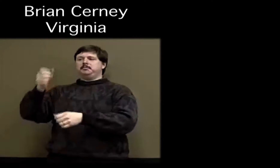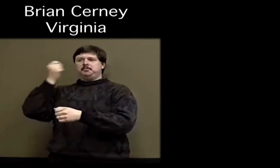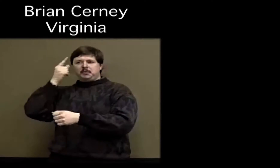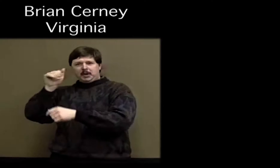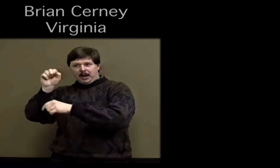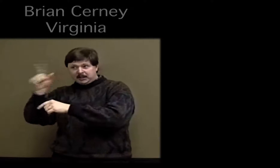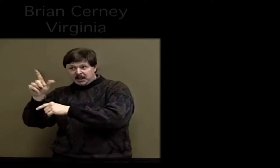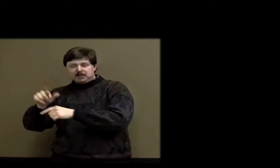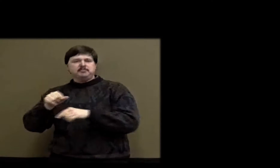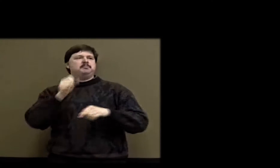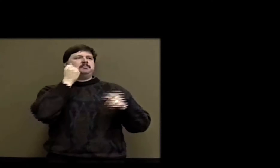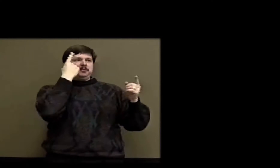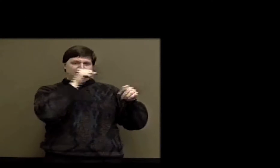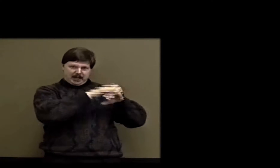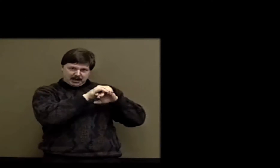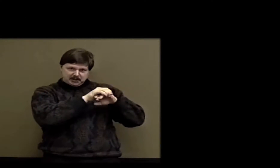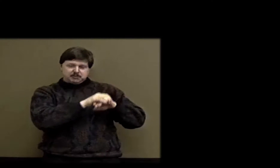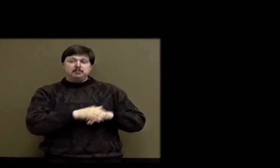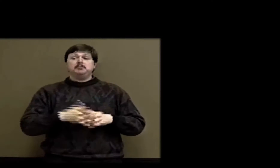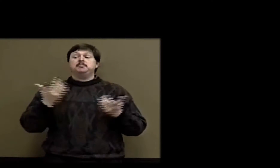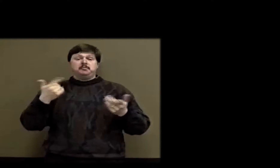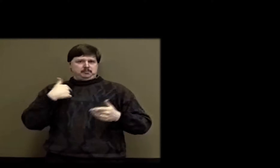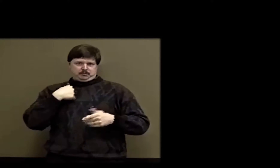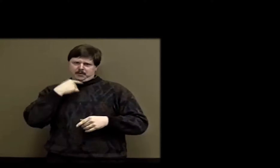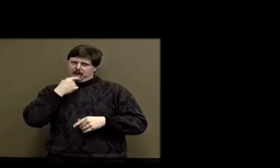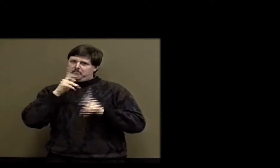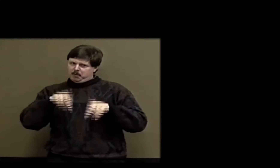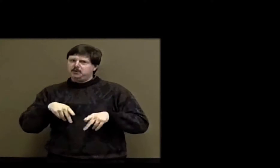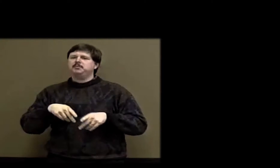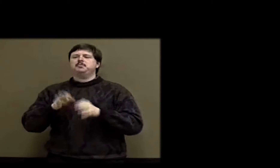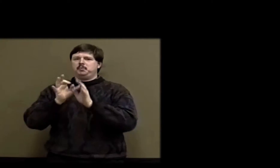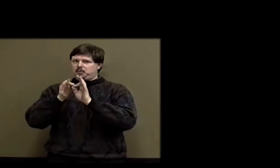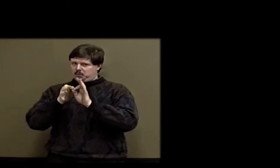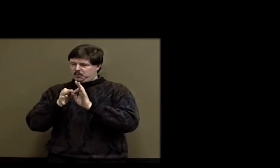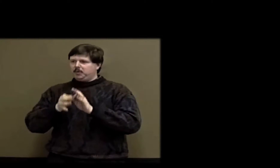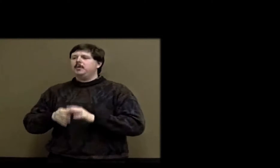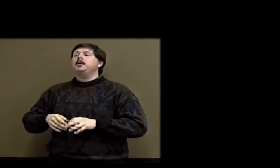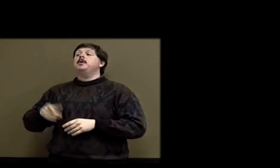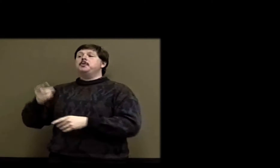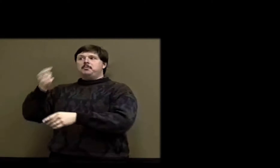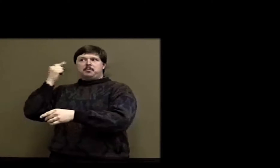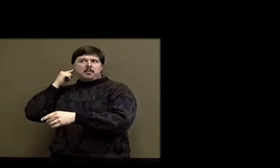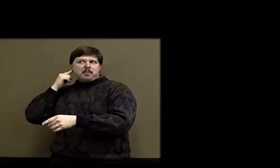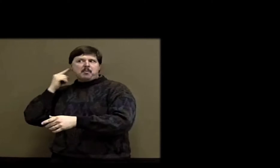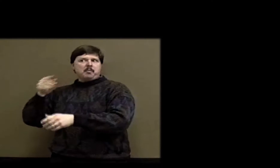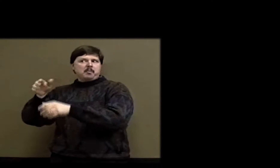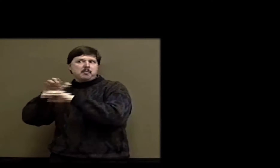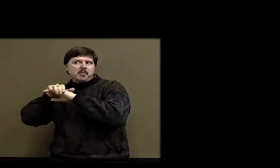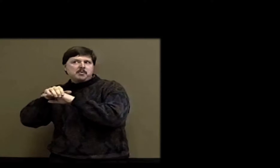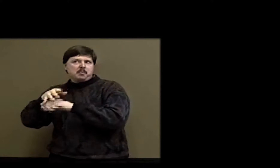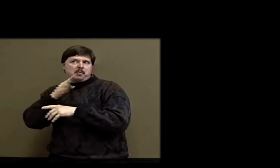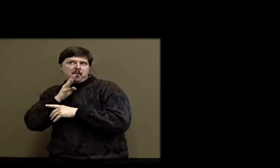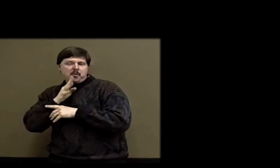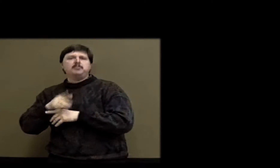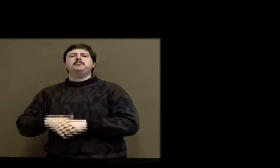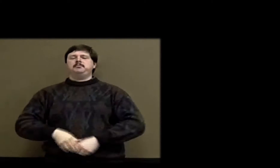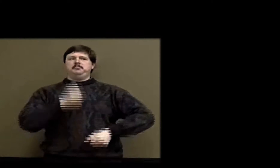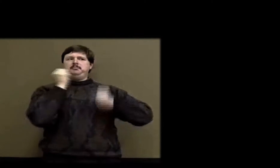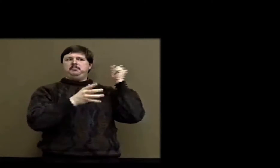For me, bilingualism means that you can understand both English and American Sign Language. As a hearing interpreter, I can listen to English and interpret